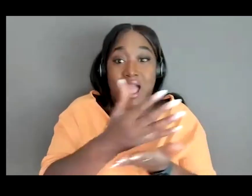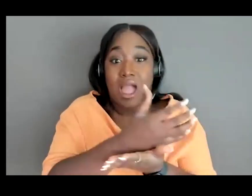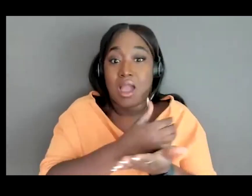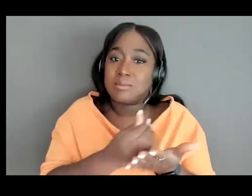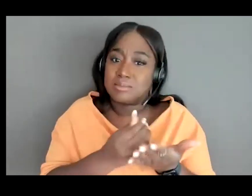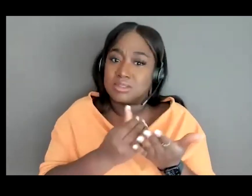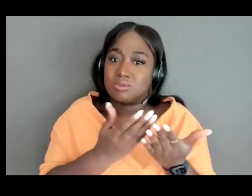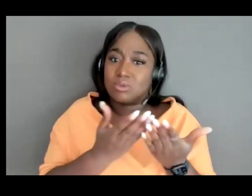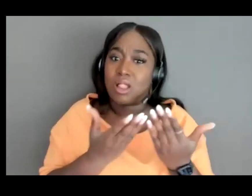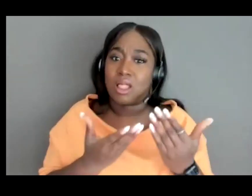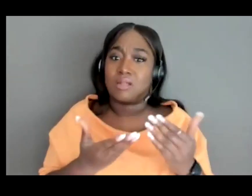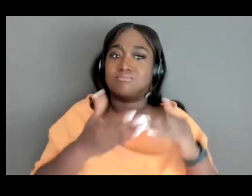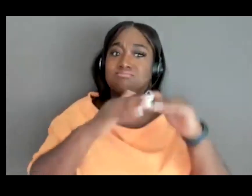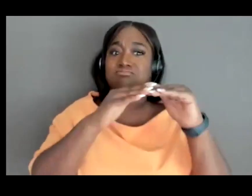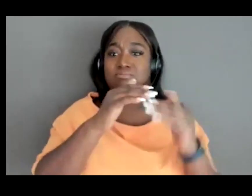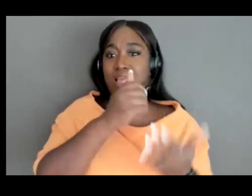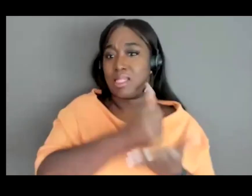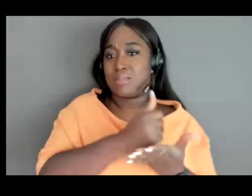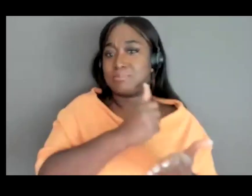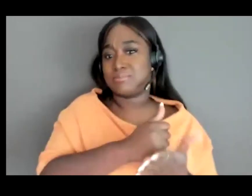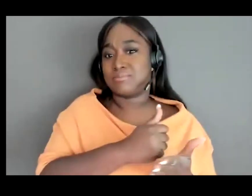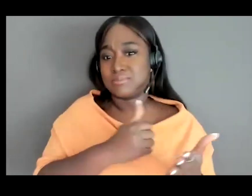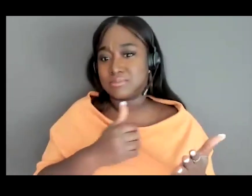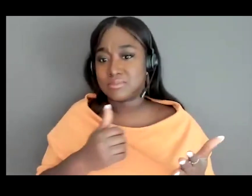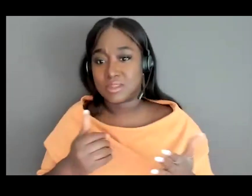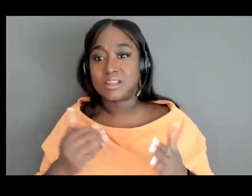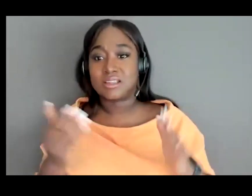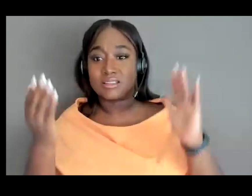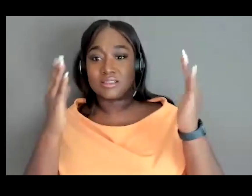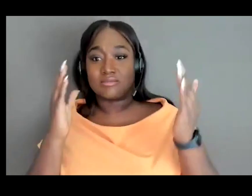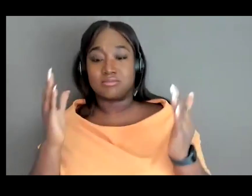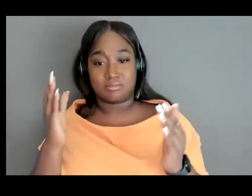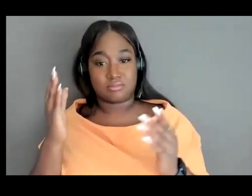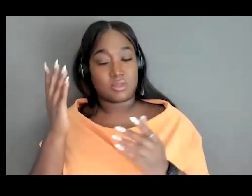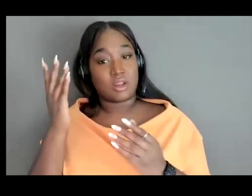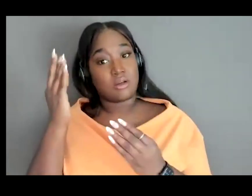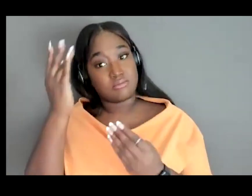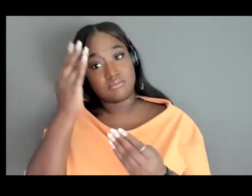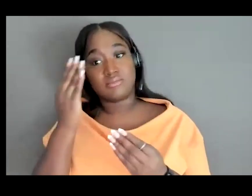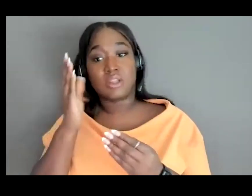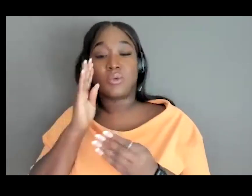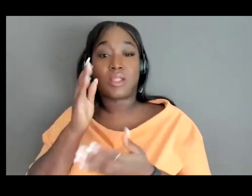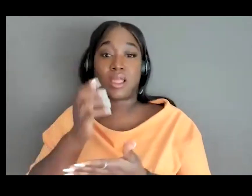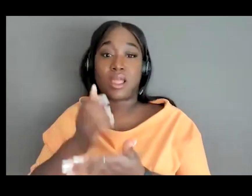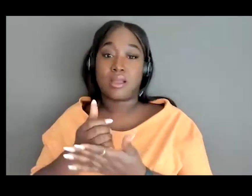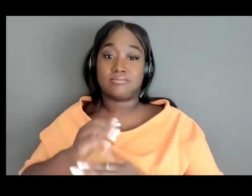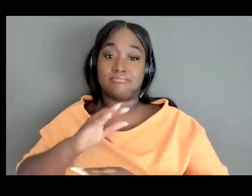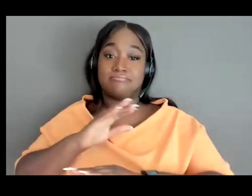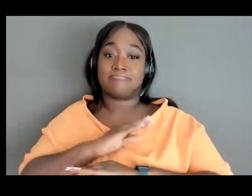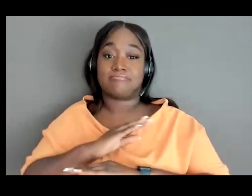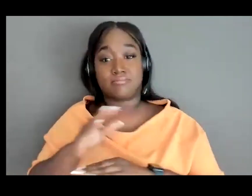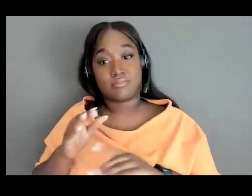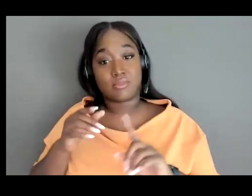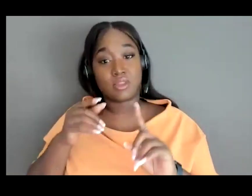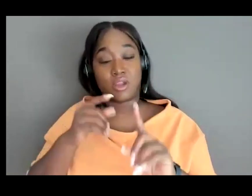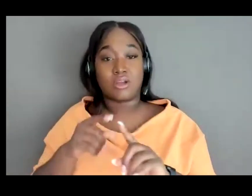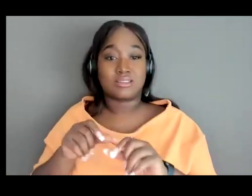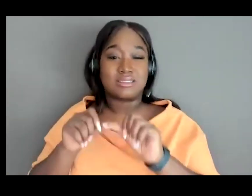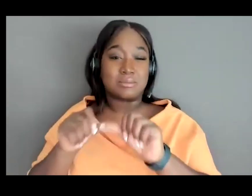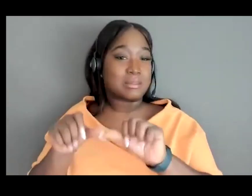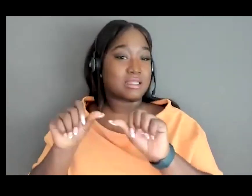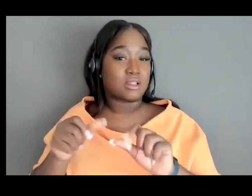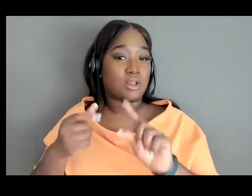Especially considering that it will, you know, help us meet our sustainability goals, reduce emissions, local air